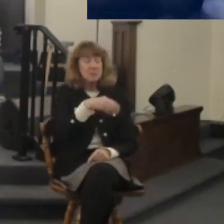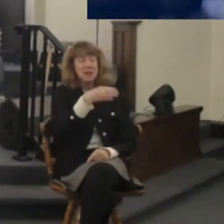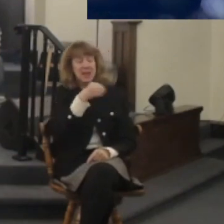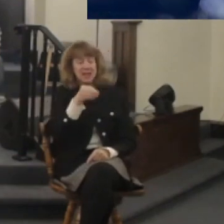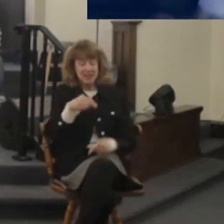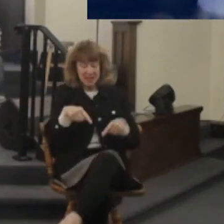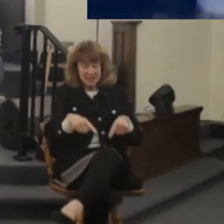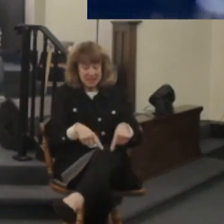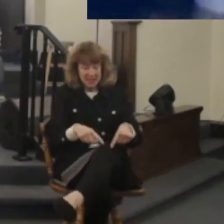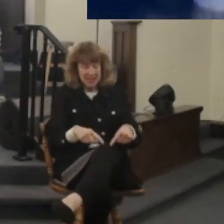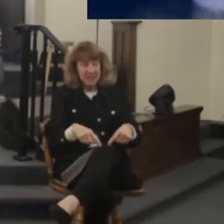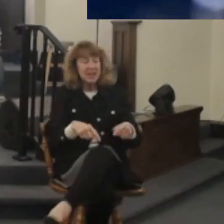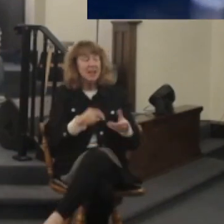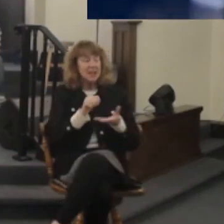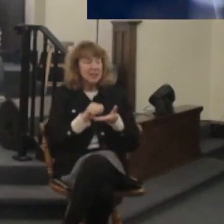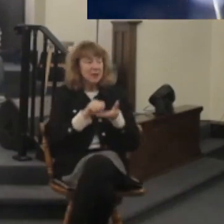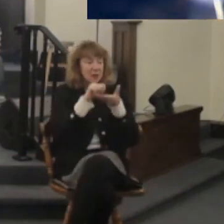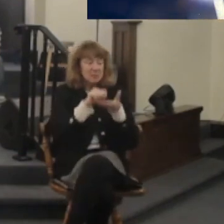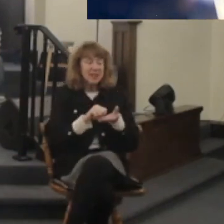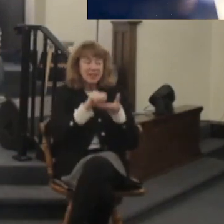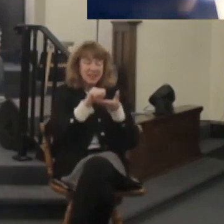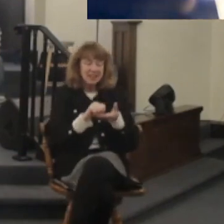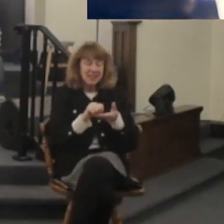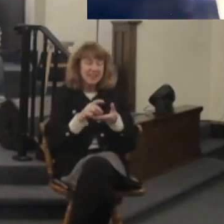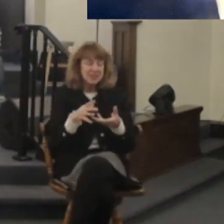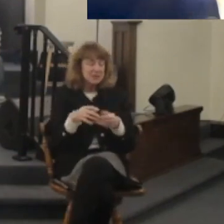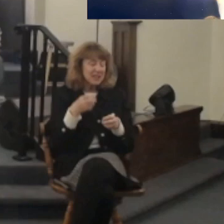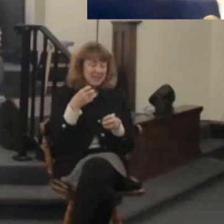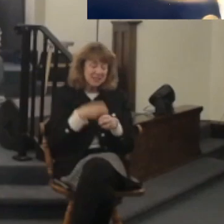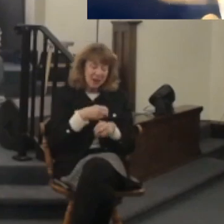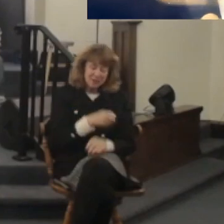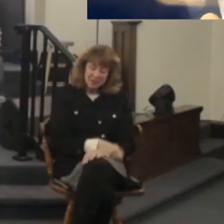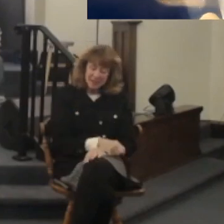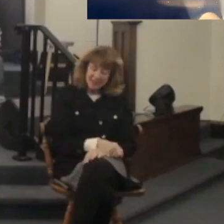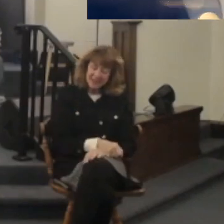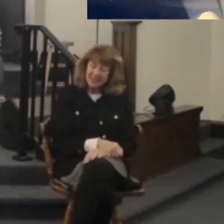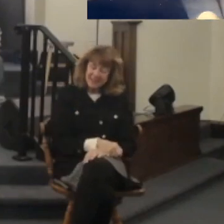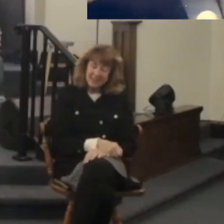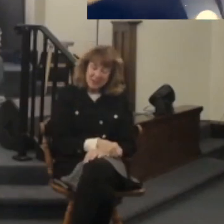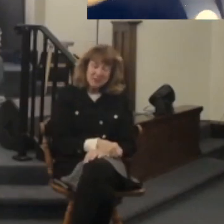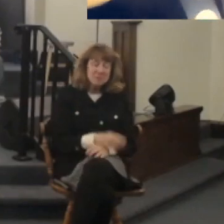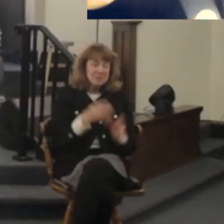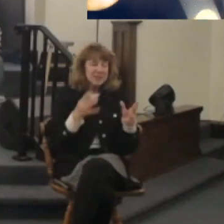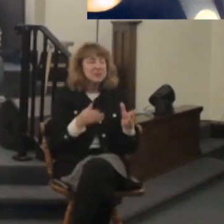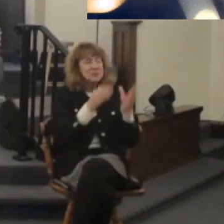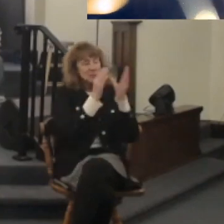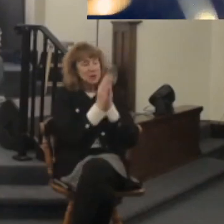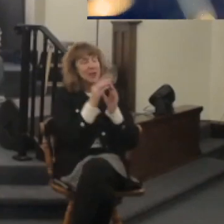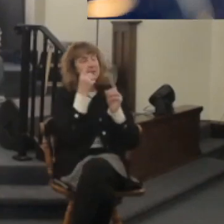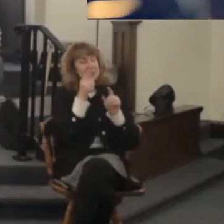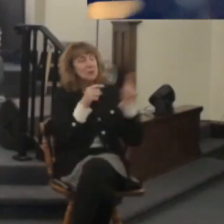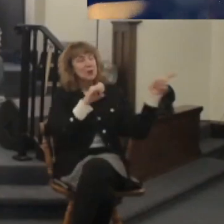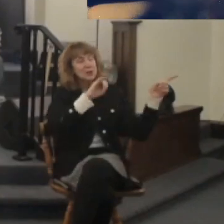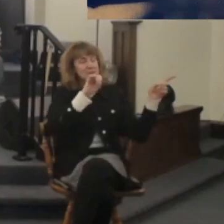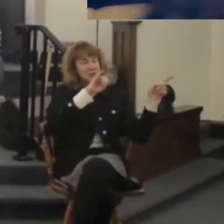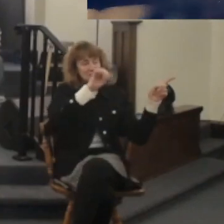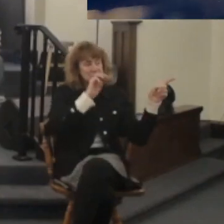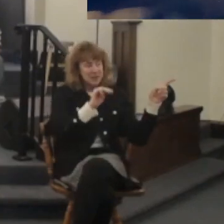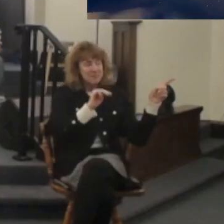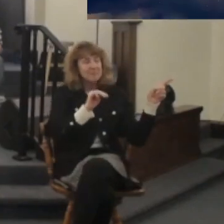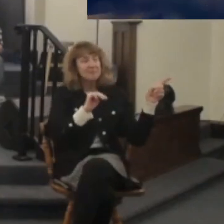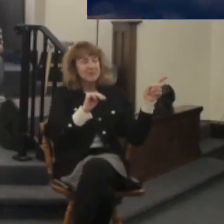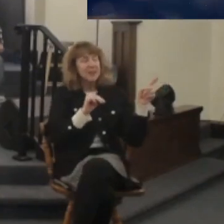procedure. It's a nice pantry plug, right? Okay. So with that, no other